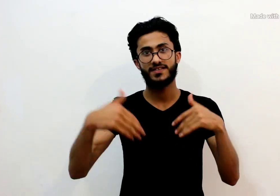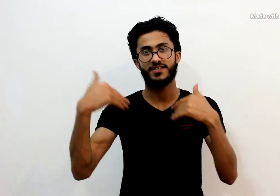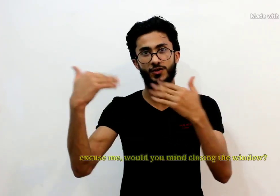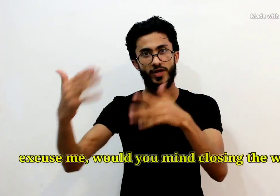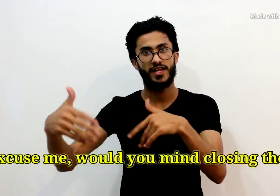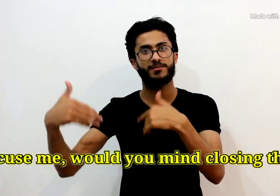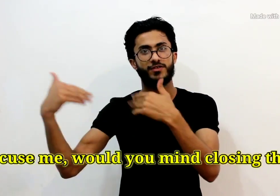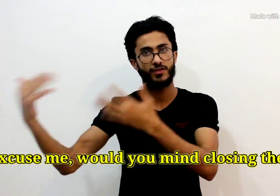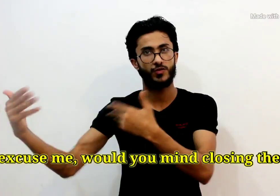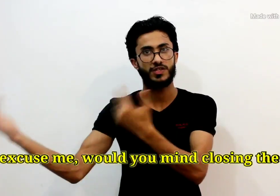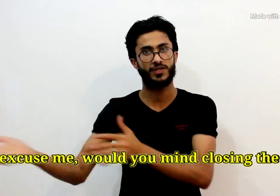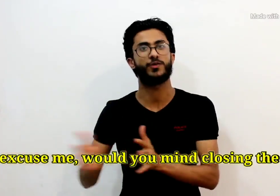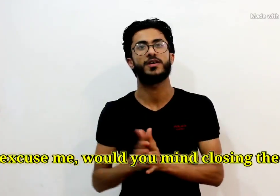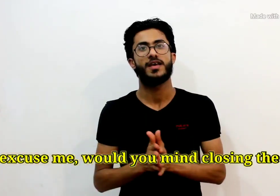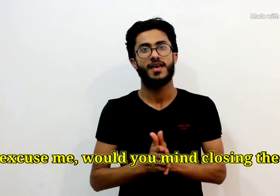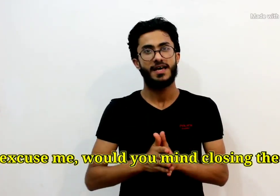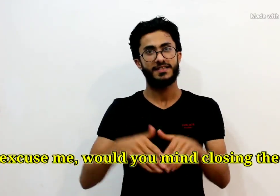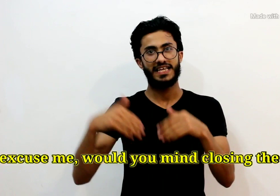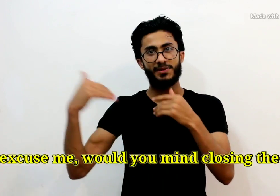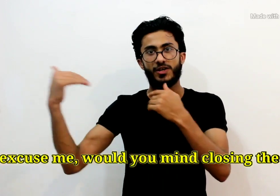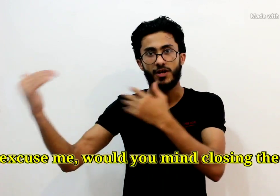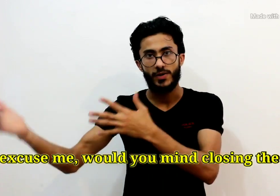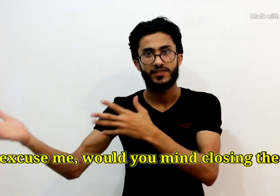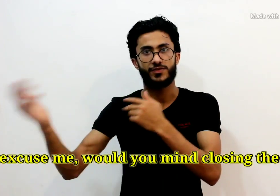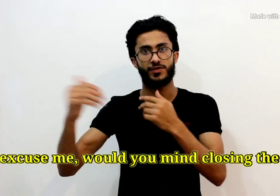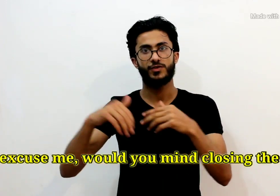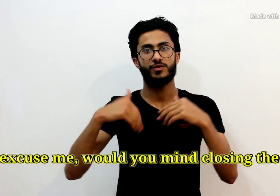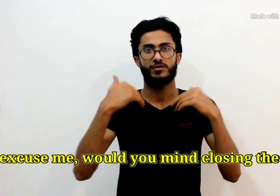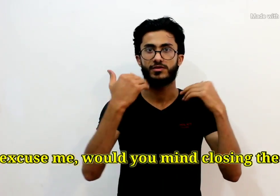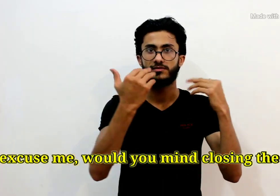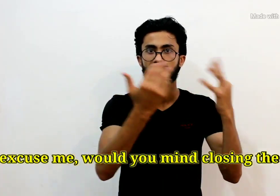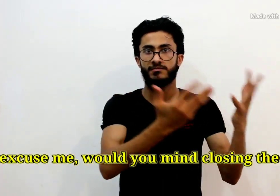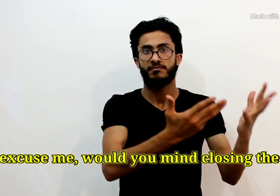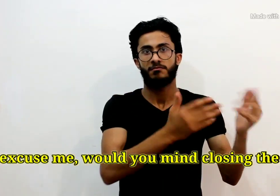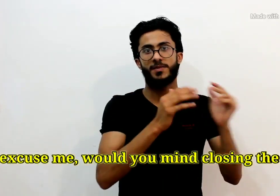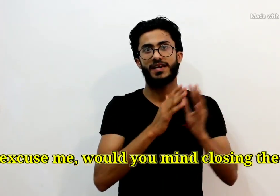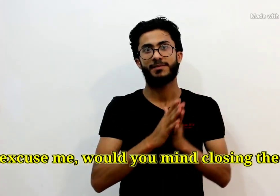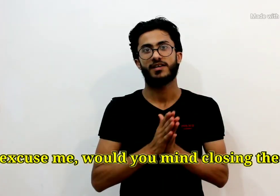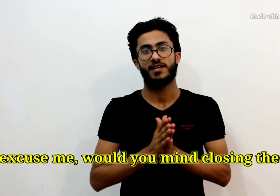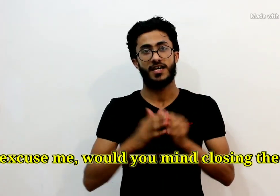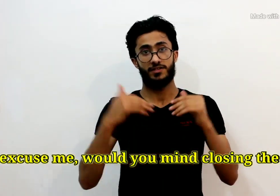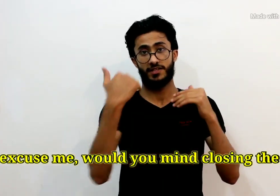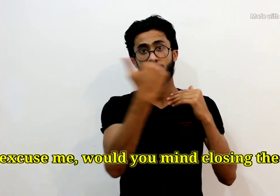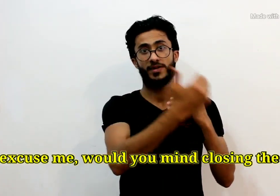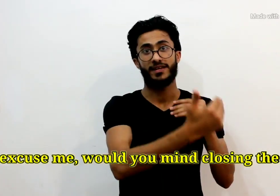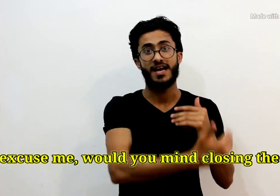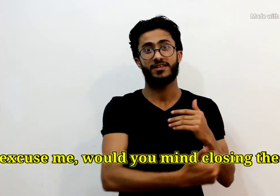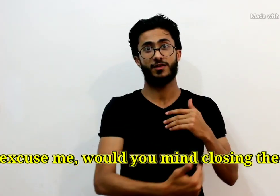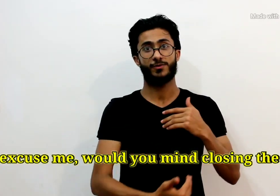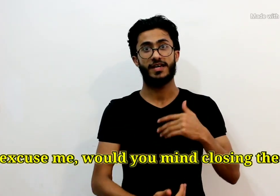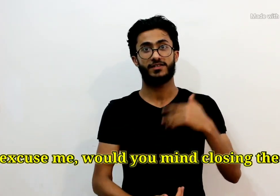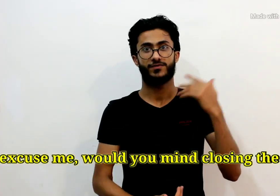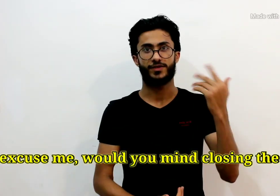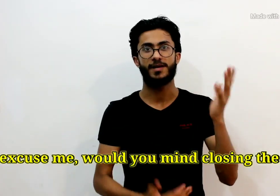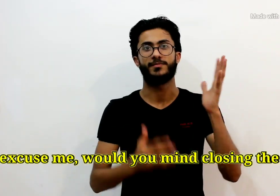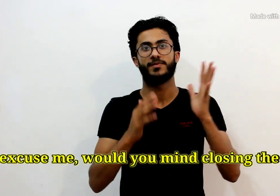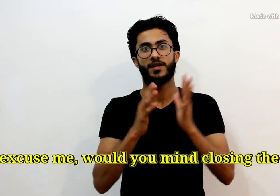means you want him to close the window, and it's gonna be alright for you, or maybe it's going to be not alright for him.